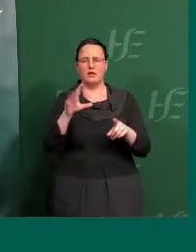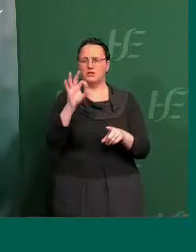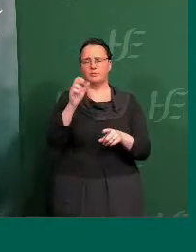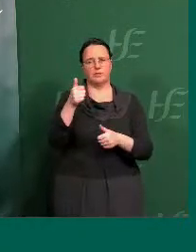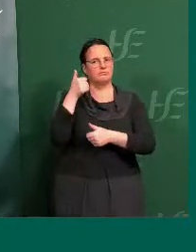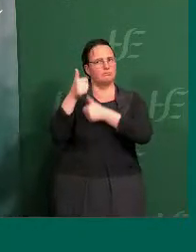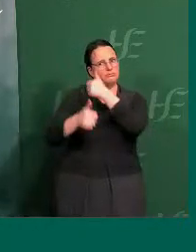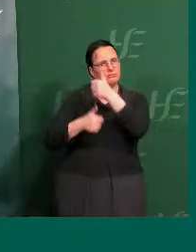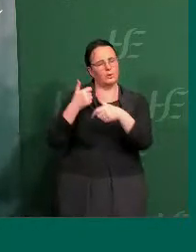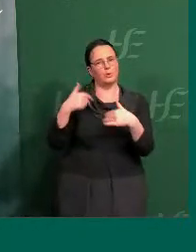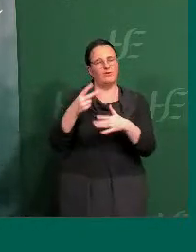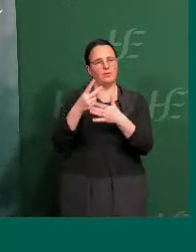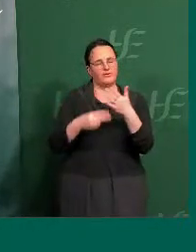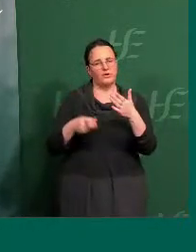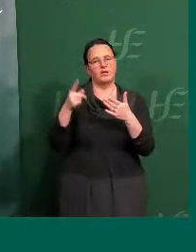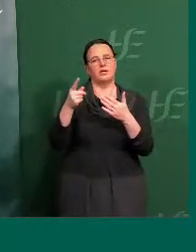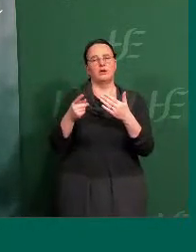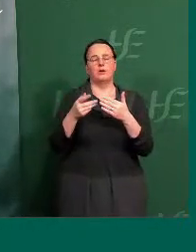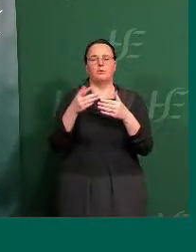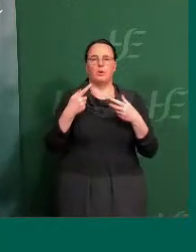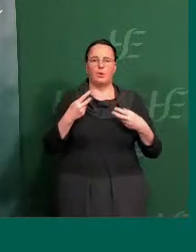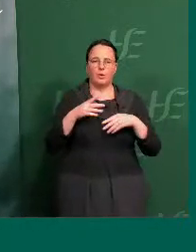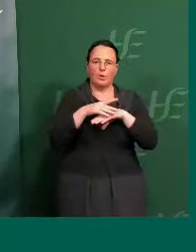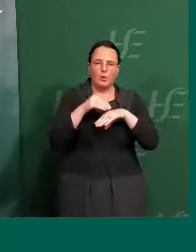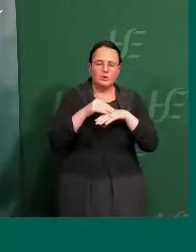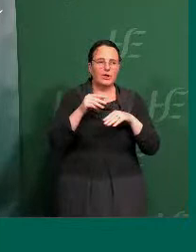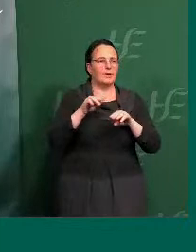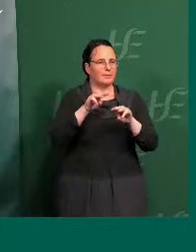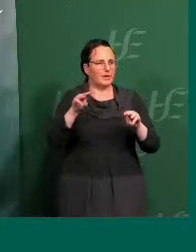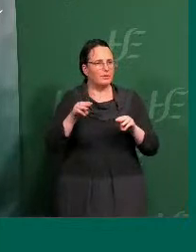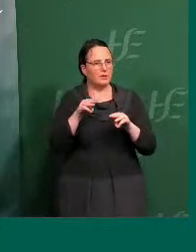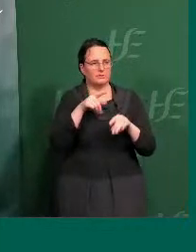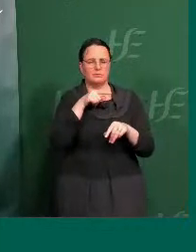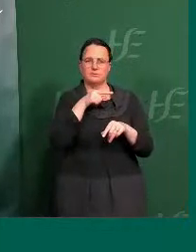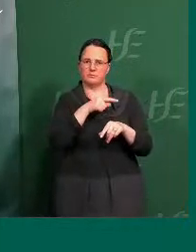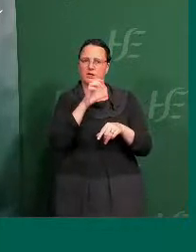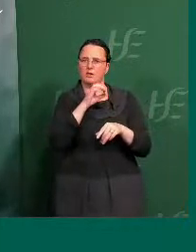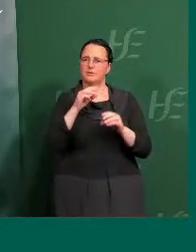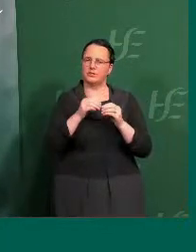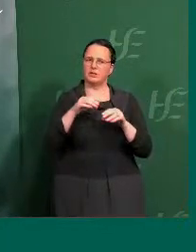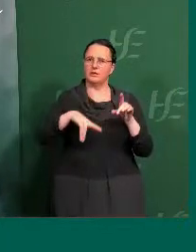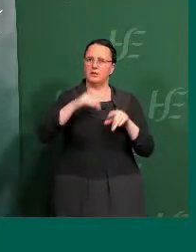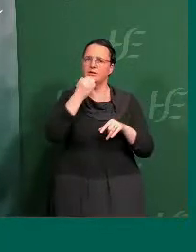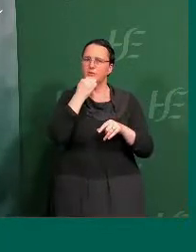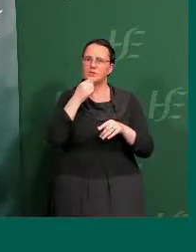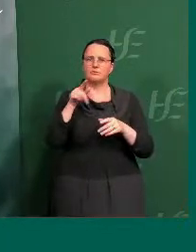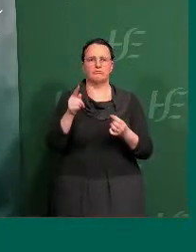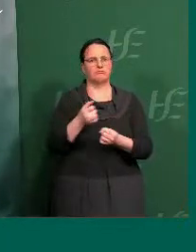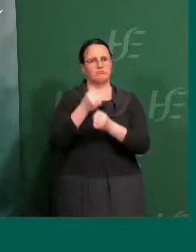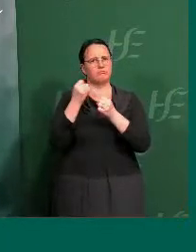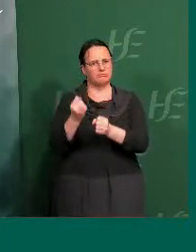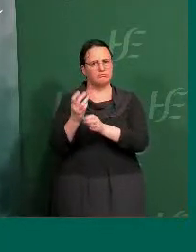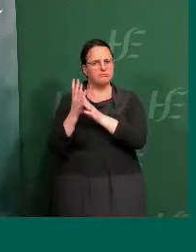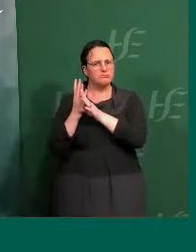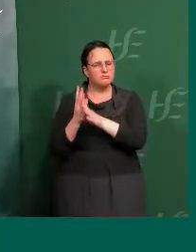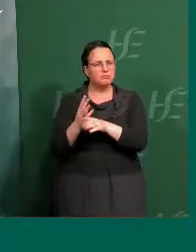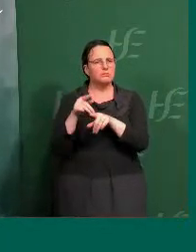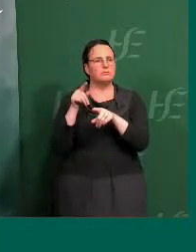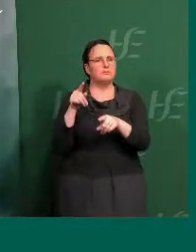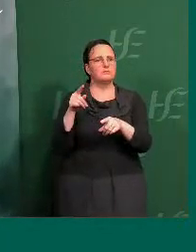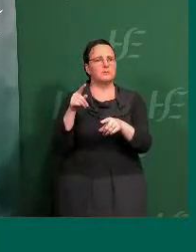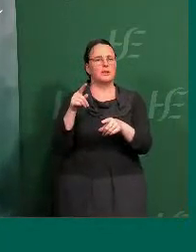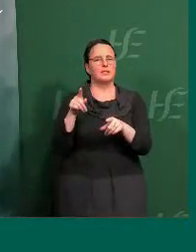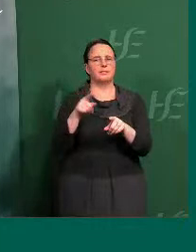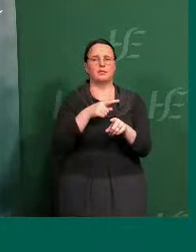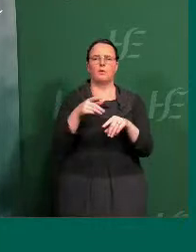worked really well with elderly people. Colin referred to the uptake numbers, which are very strong in relation to older people. And I've no doubt part of that is the